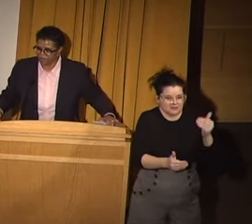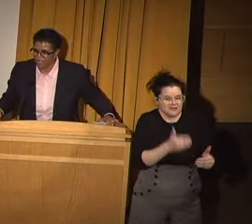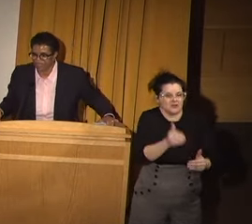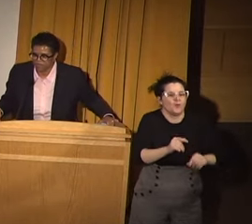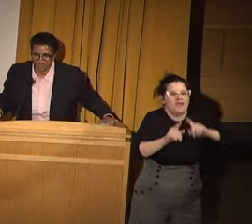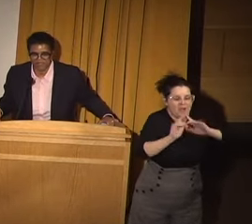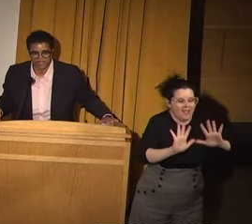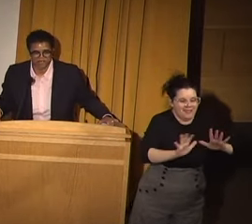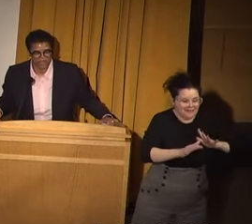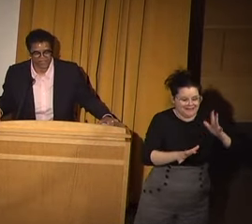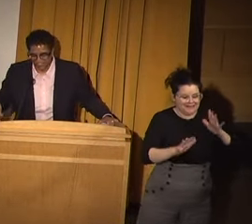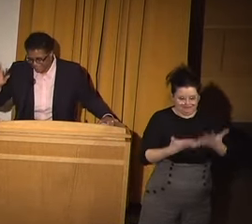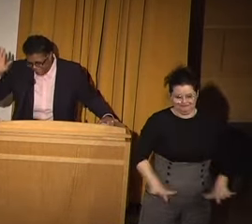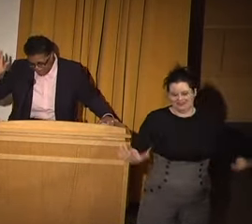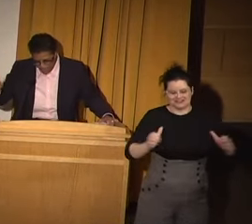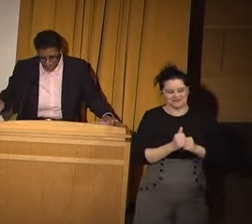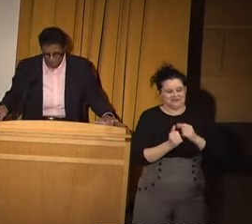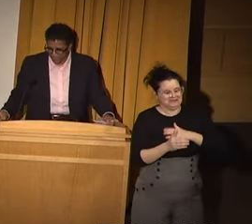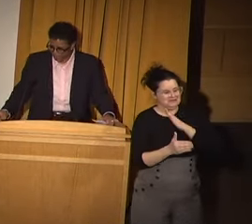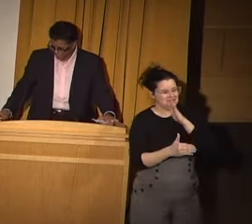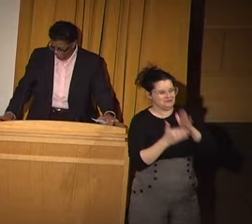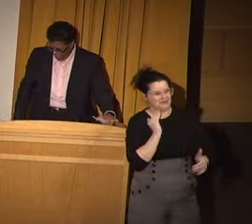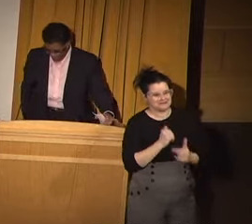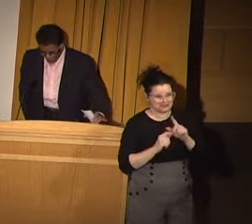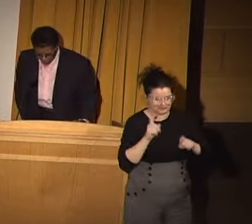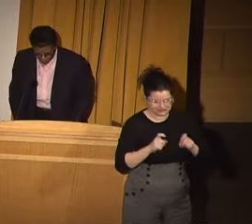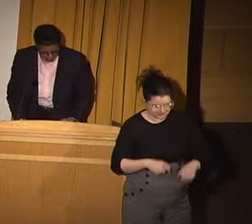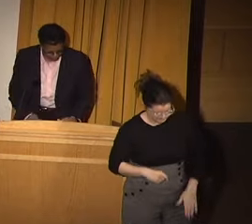answer the we'll get to the rest of the three questions. Thank you very much.